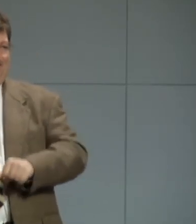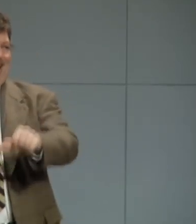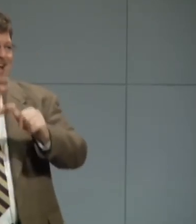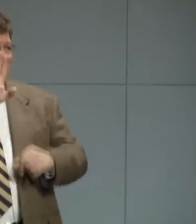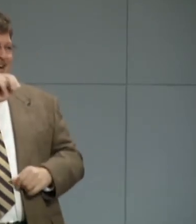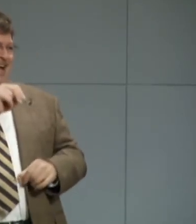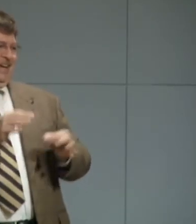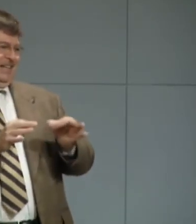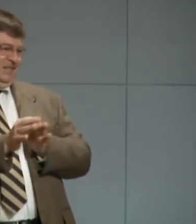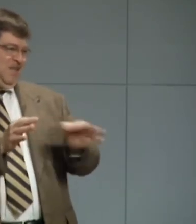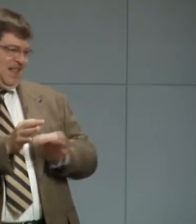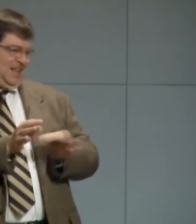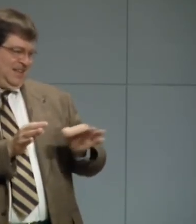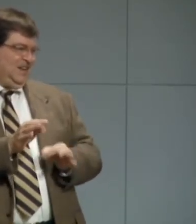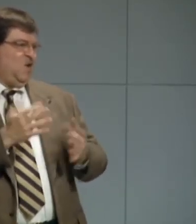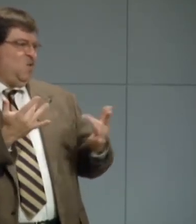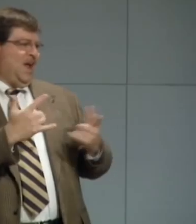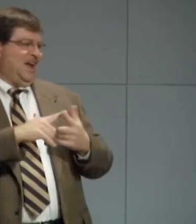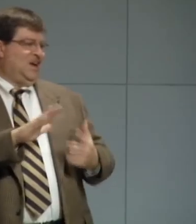Good afternoon, everyone.